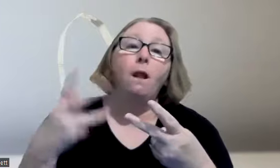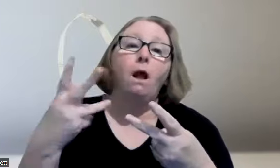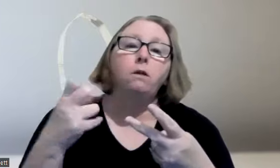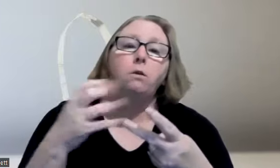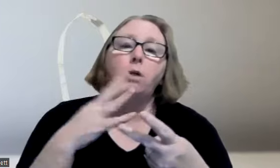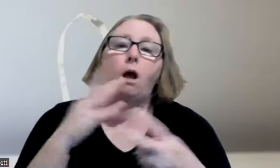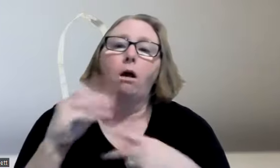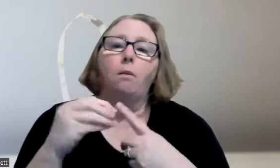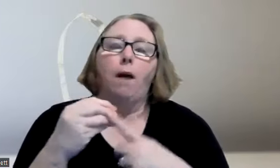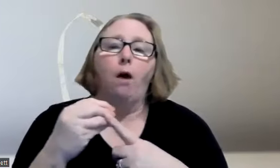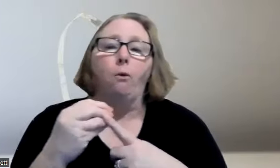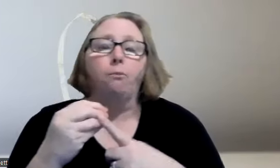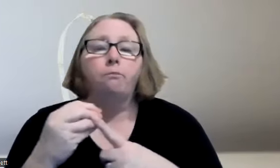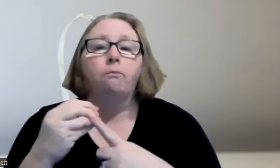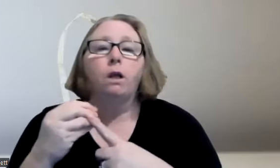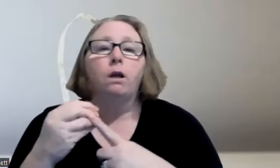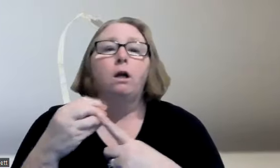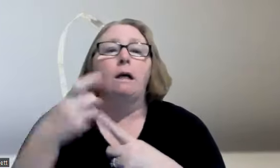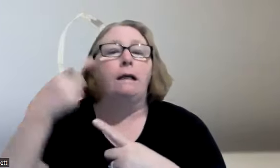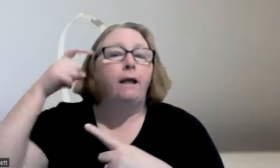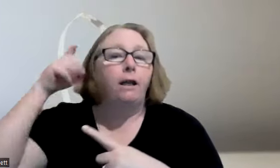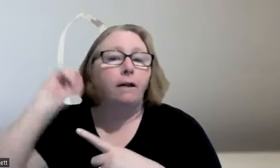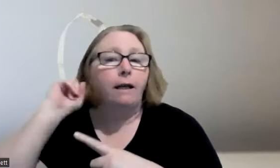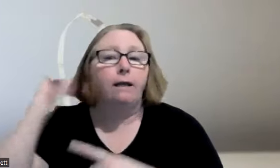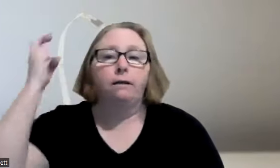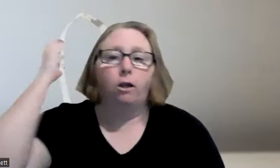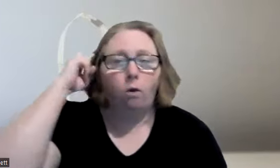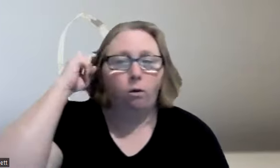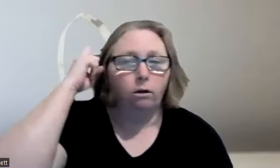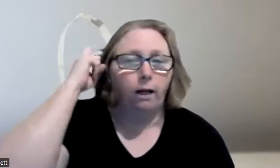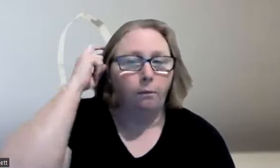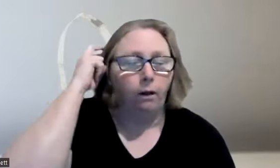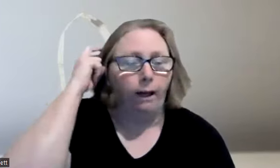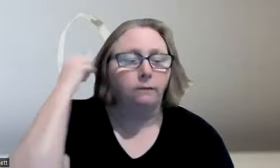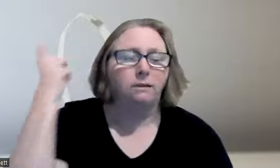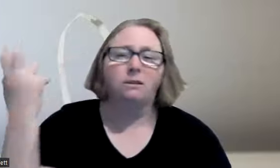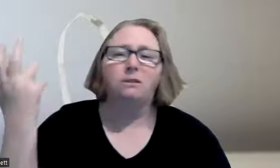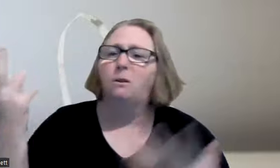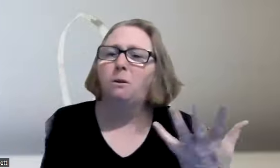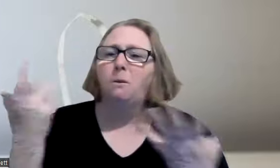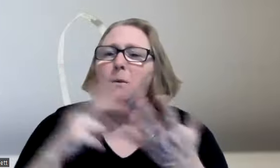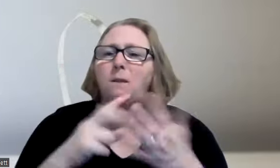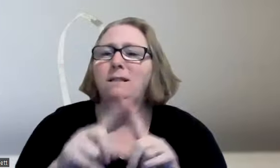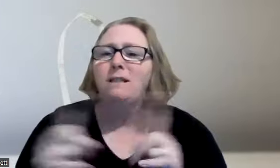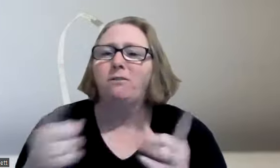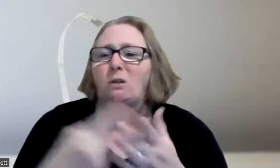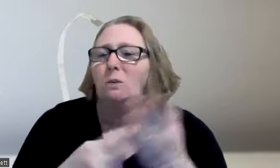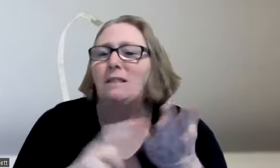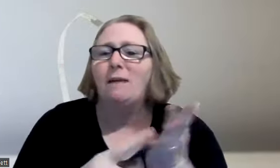I also want to talk about hearing aids and cochlear implants. What's the difference? What's that